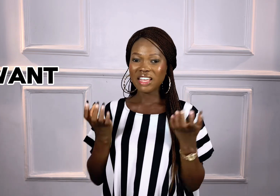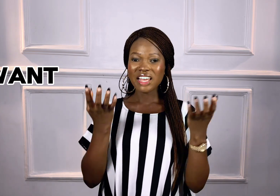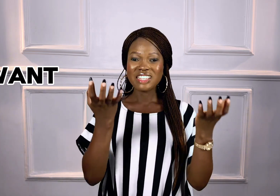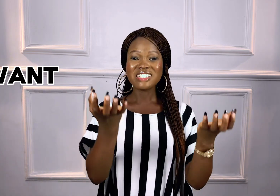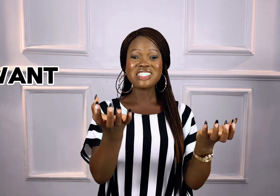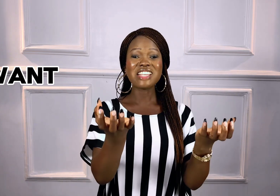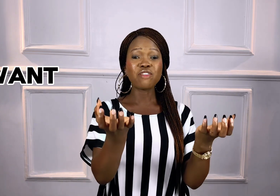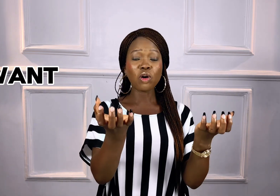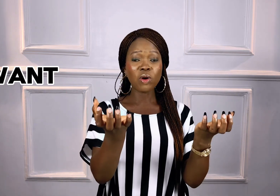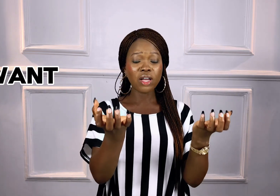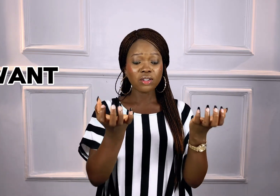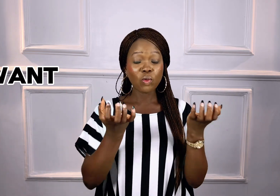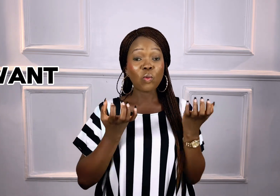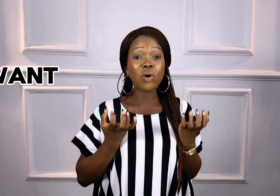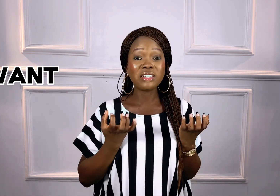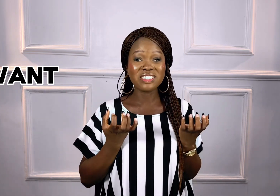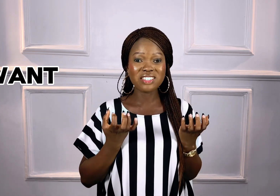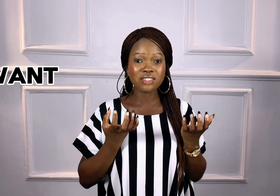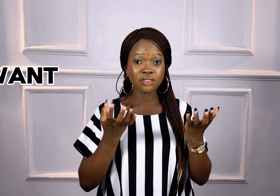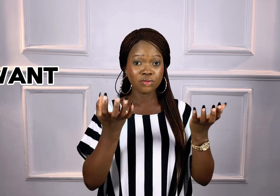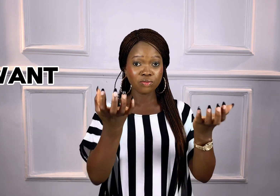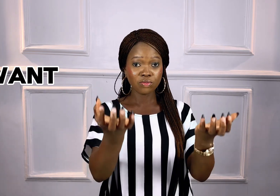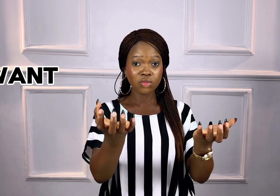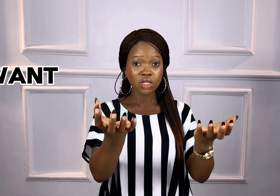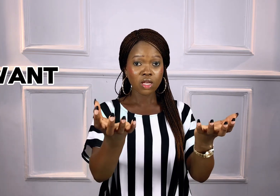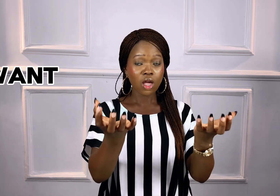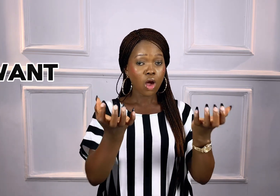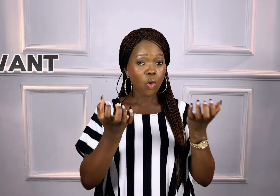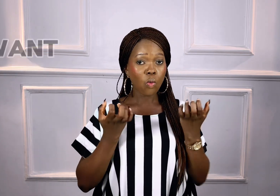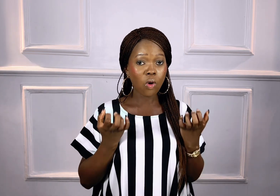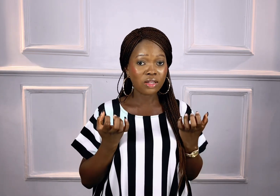this is sign for what? Want. Want.